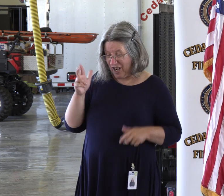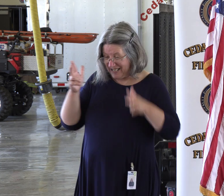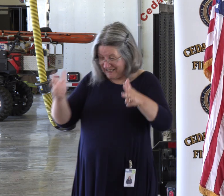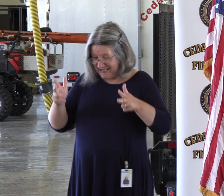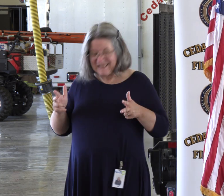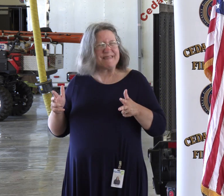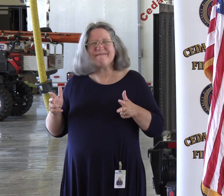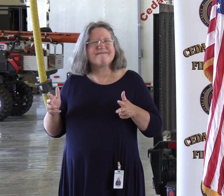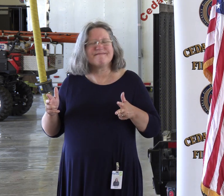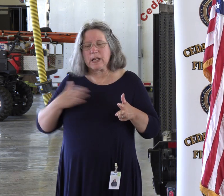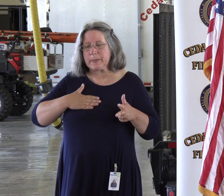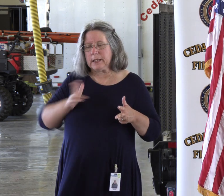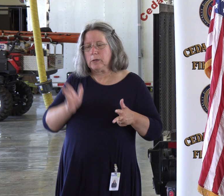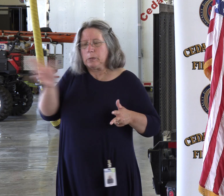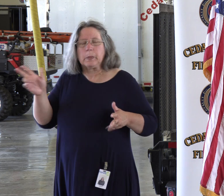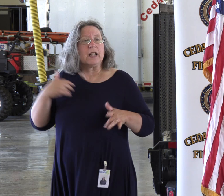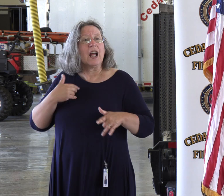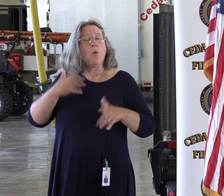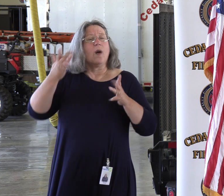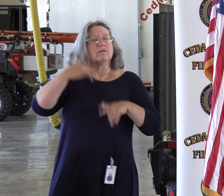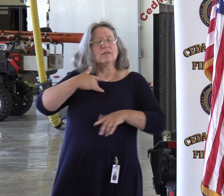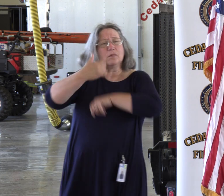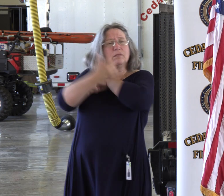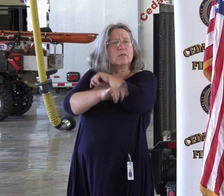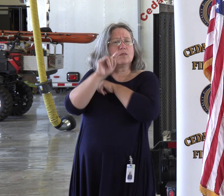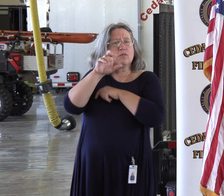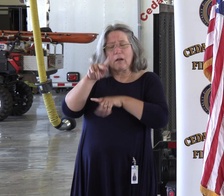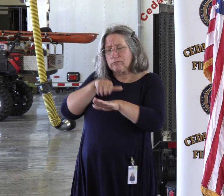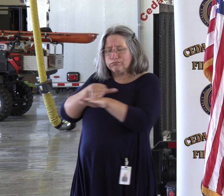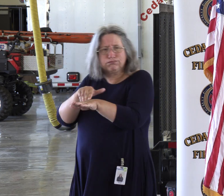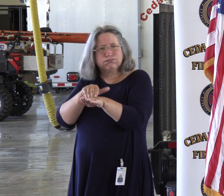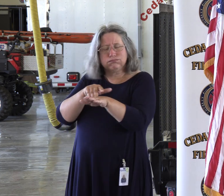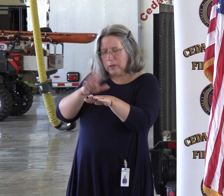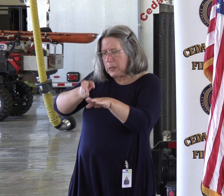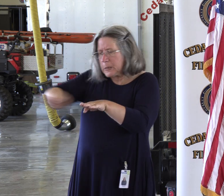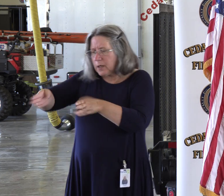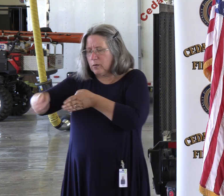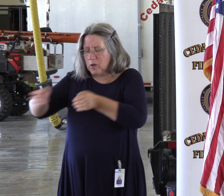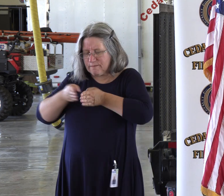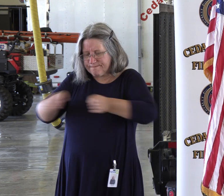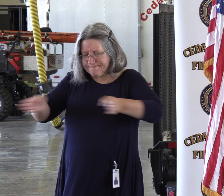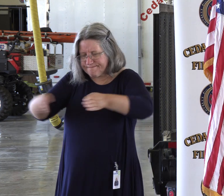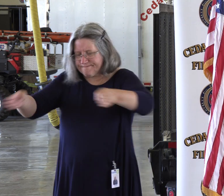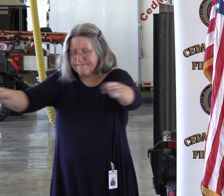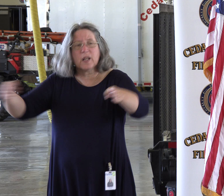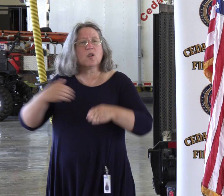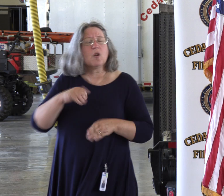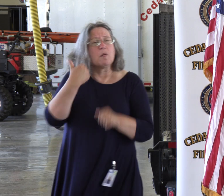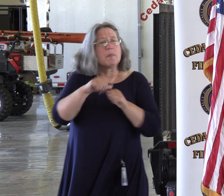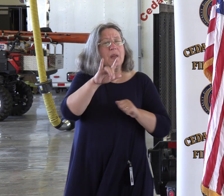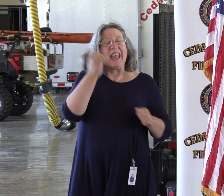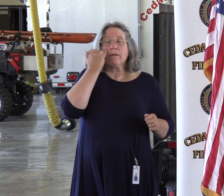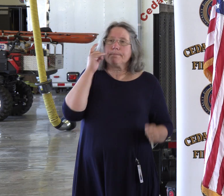crews room to work. If you do need to park on the street, we have asked residents to voluntarily follow our odd-even rule